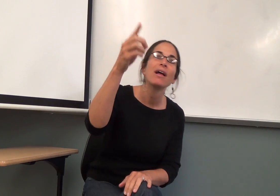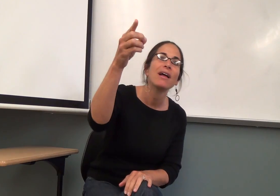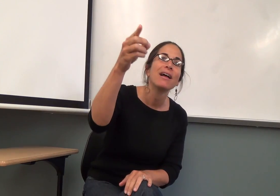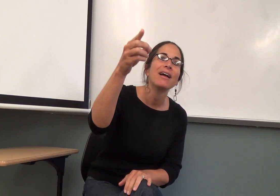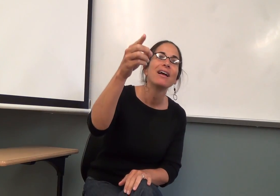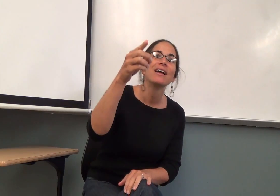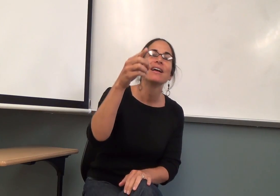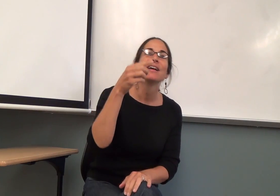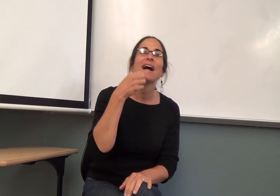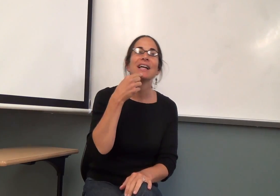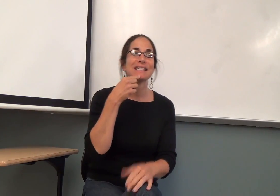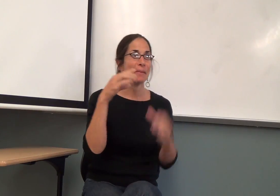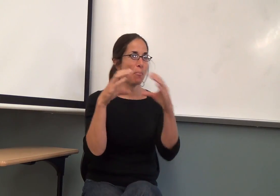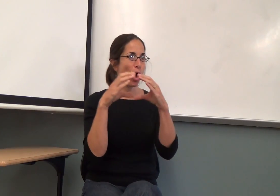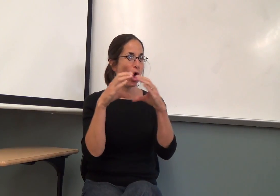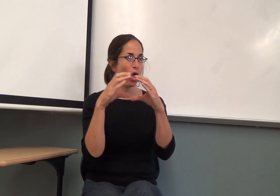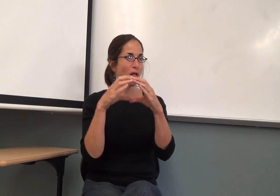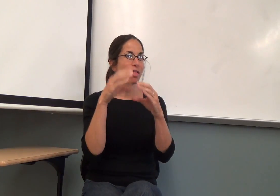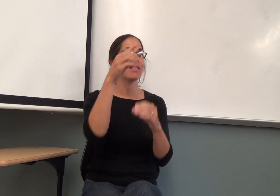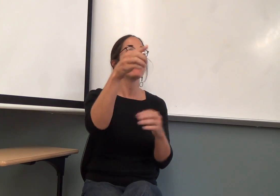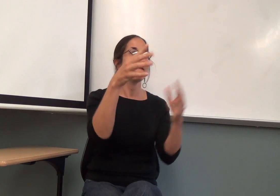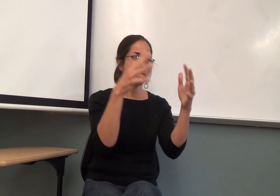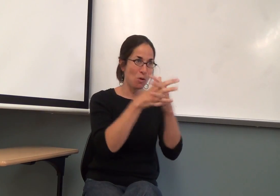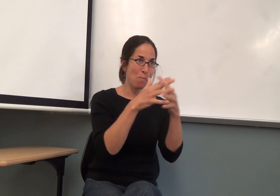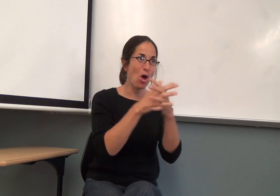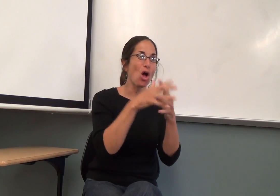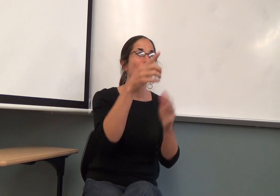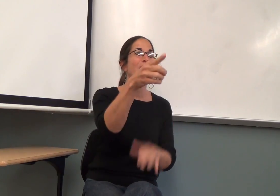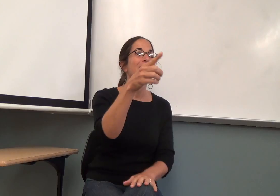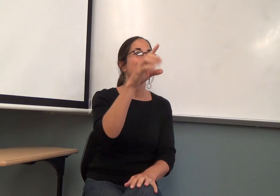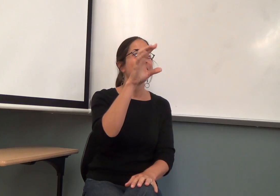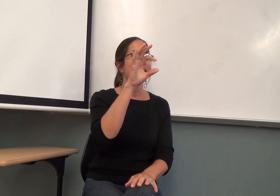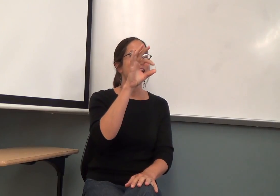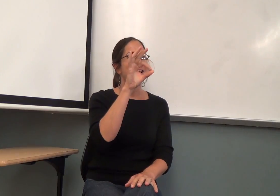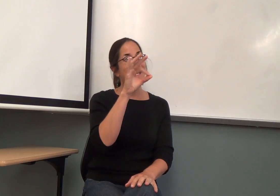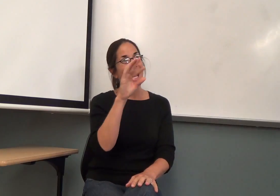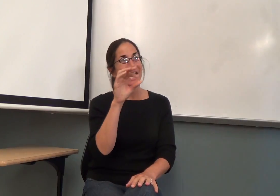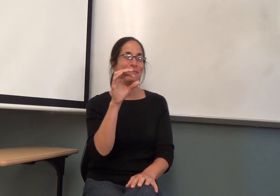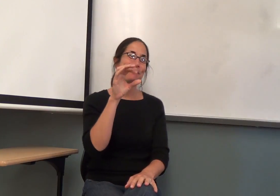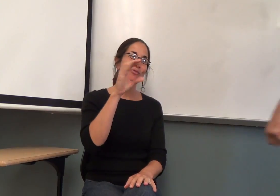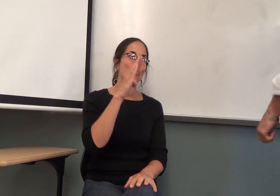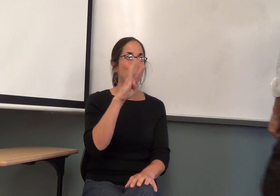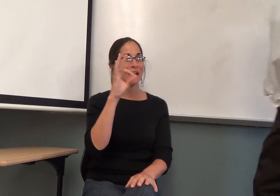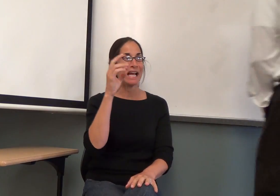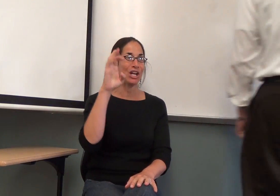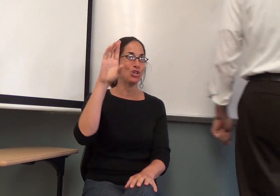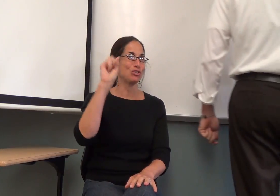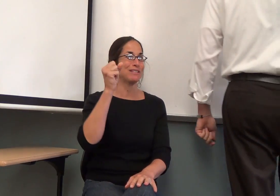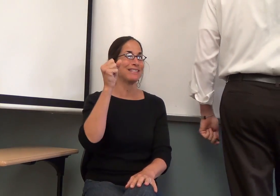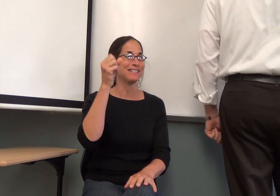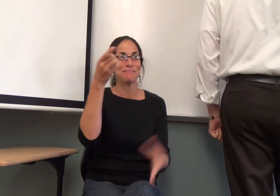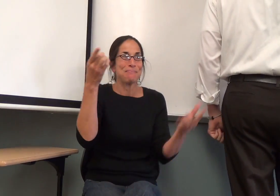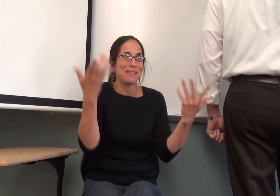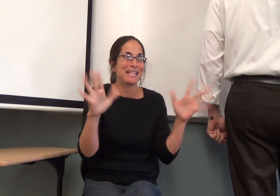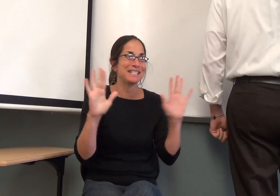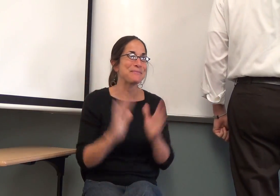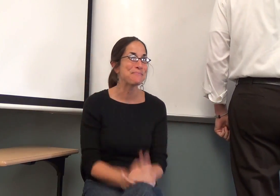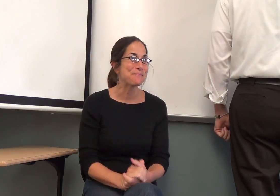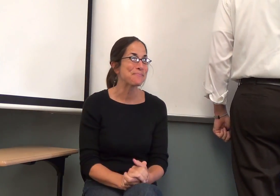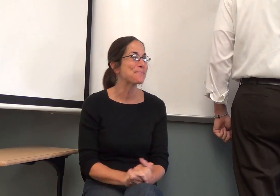I said football. Okay. Football again. And then he said Niners. They said Niners, yes. 49ers. Very good though. Say football,